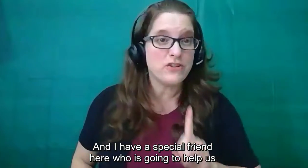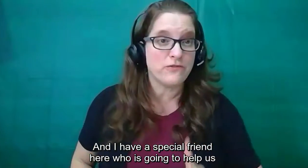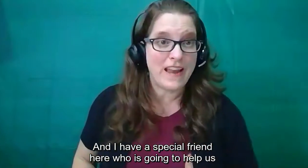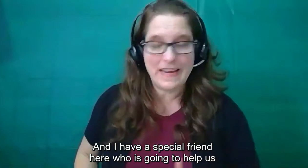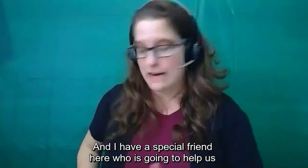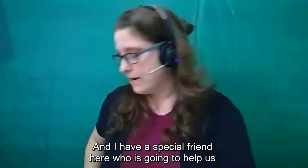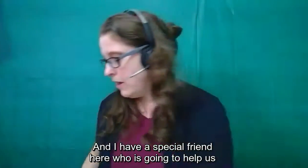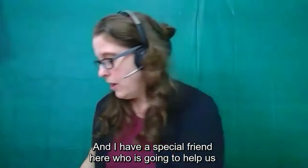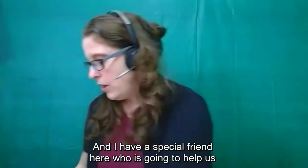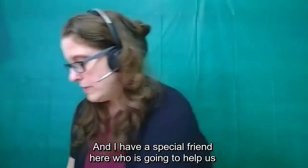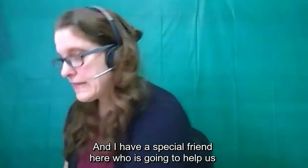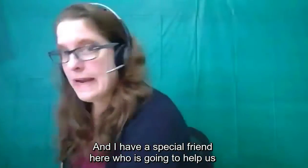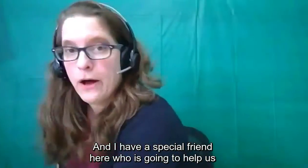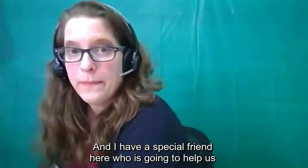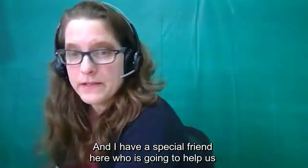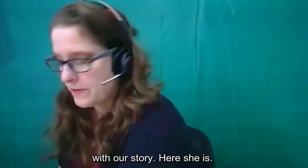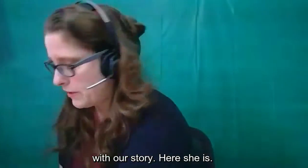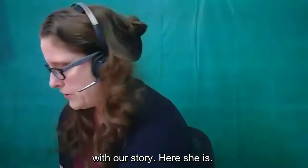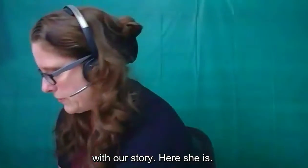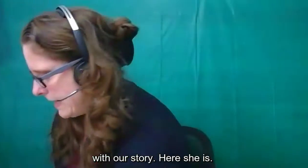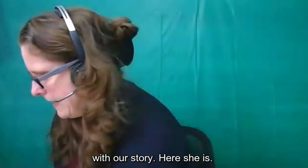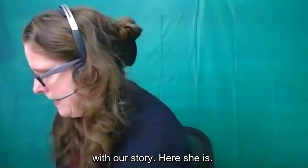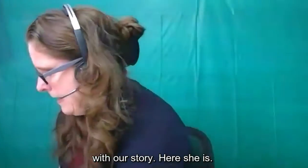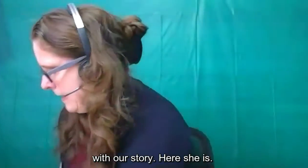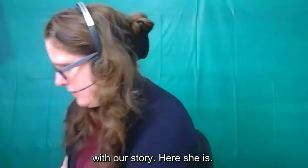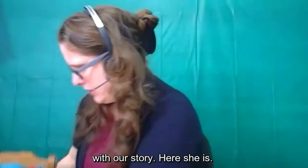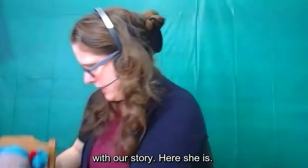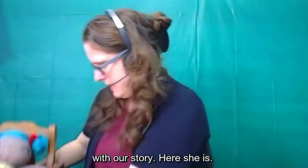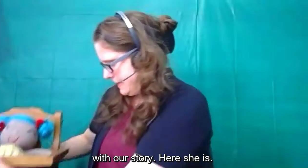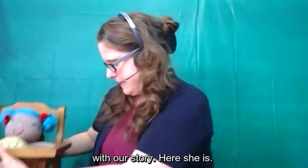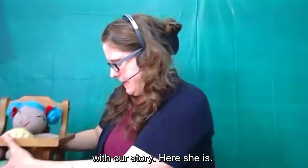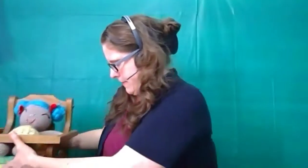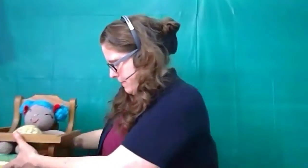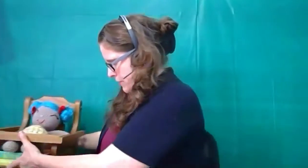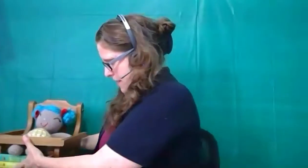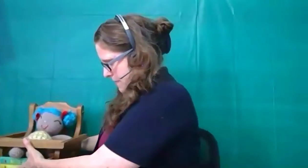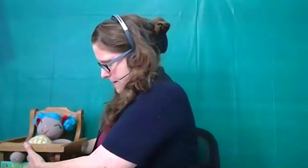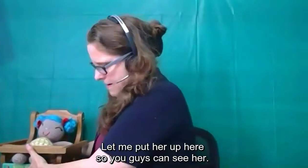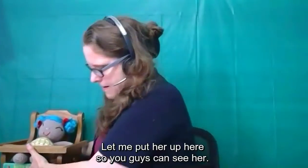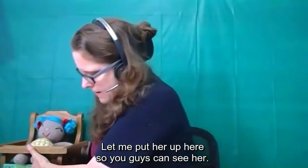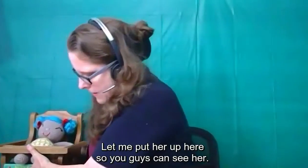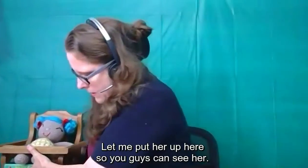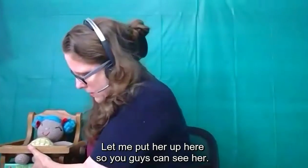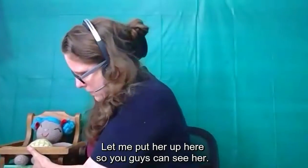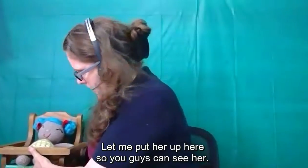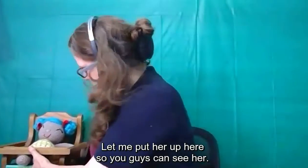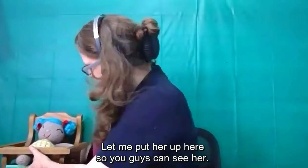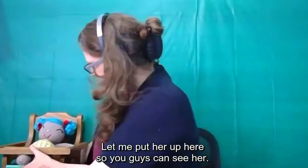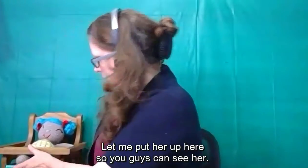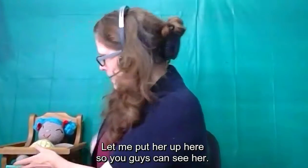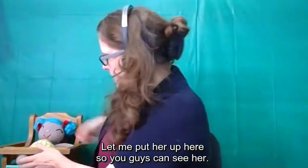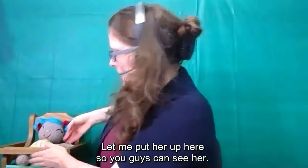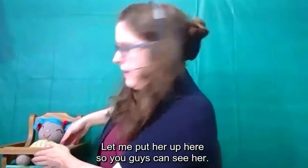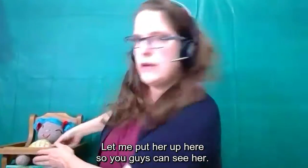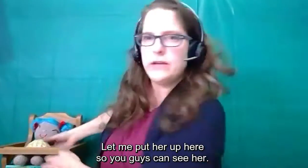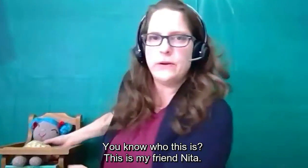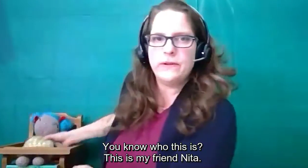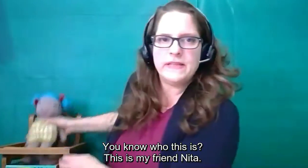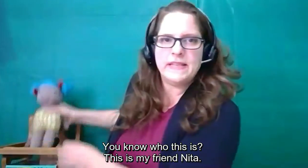friend here who is going to help us with our story. Here she is. Let me put her up here so you guys can see her. You know who this is?